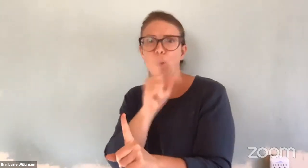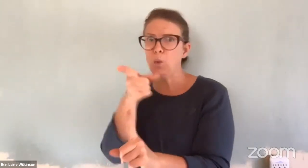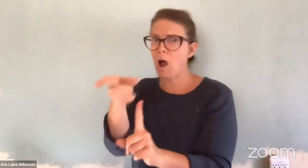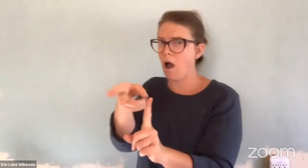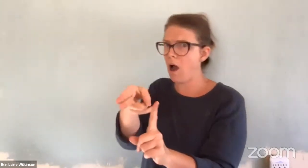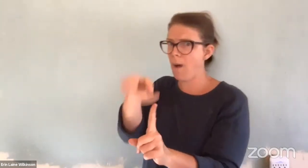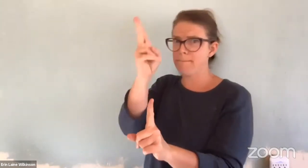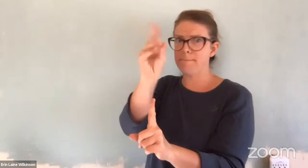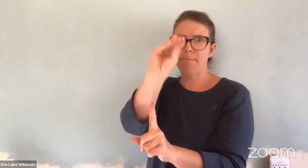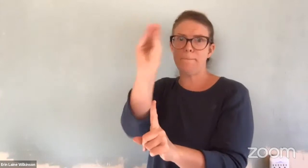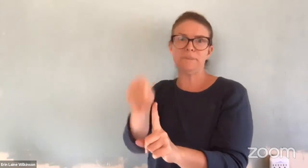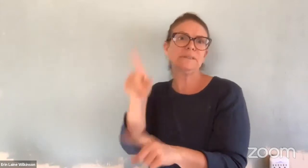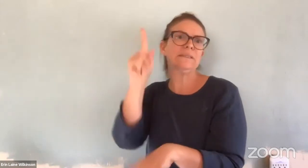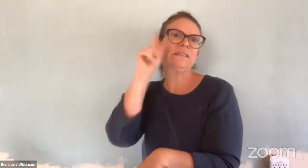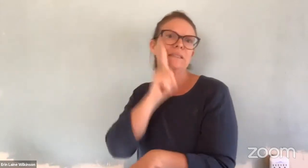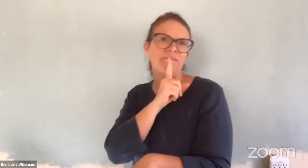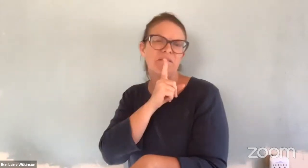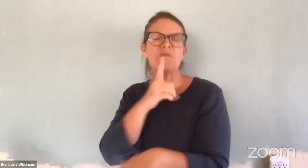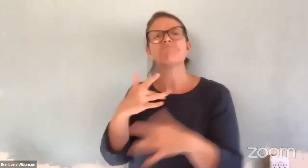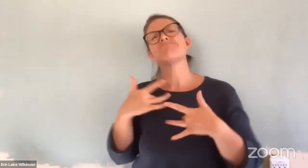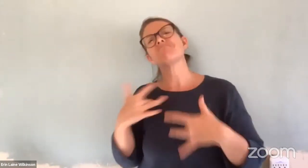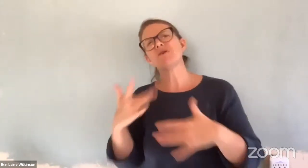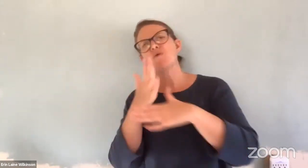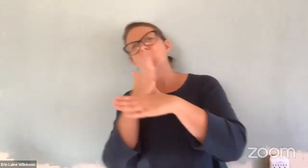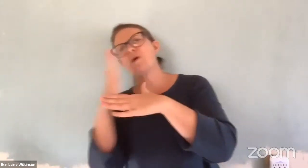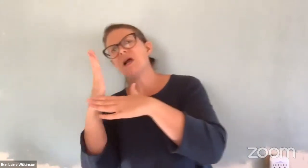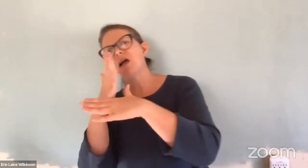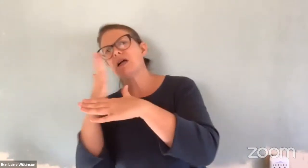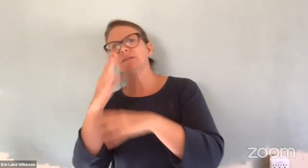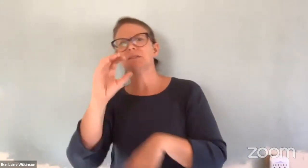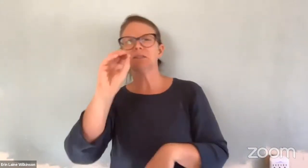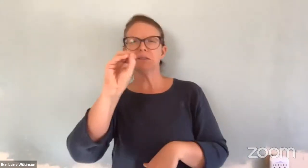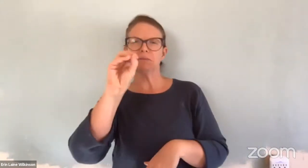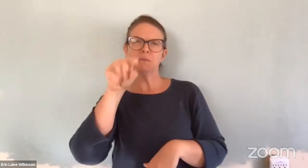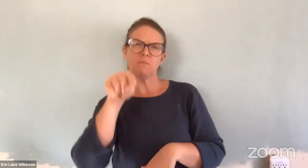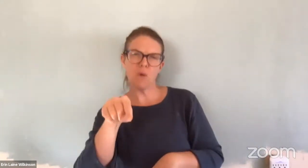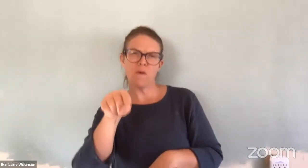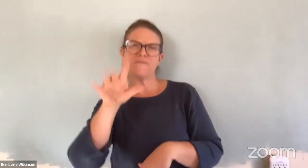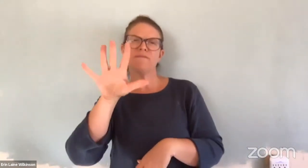old, the 200 years old that they've been in existence.